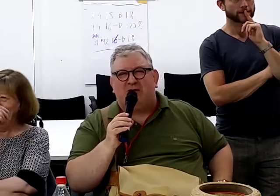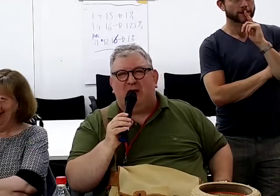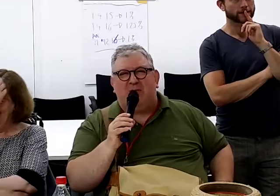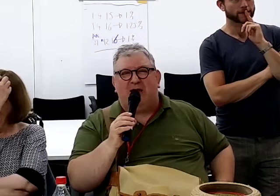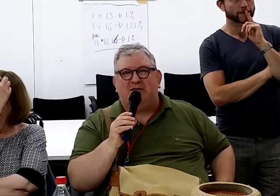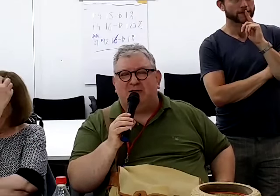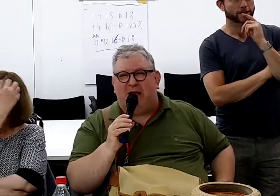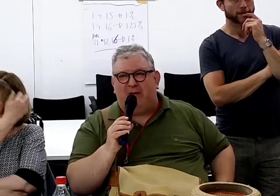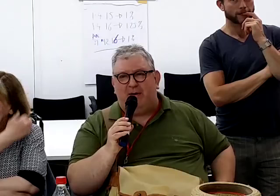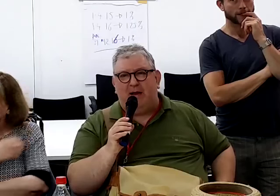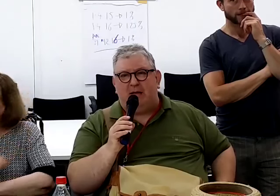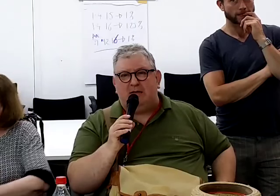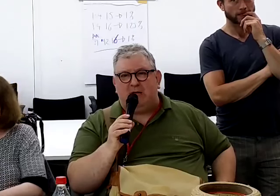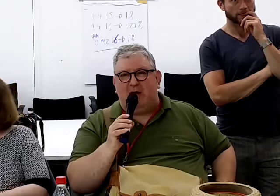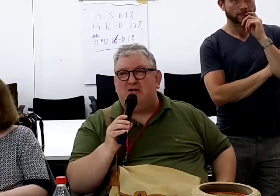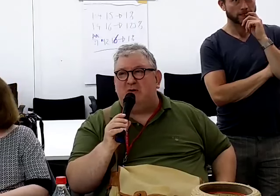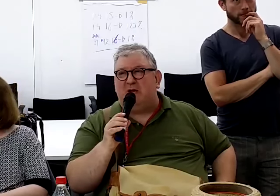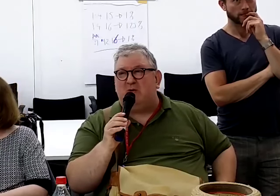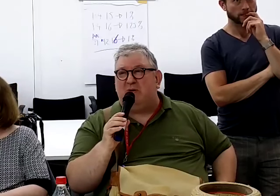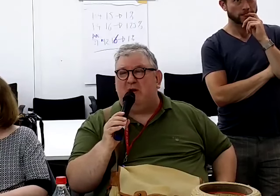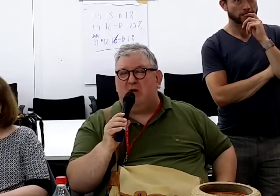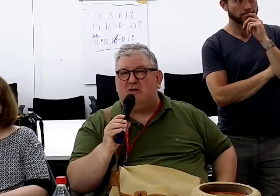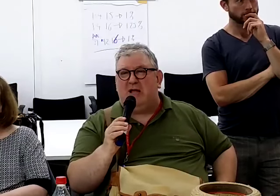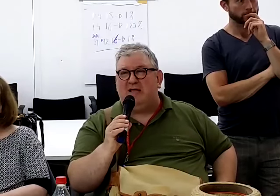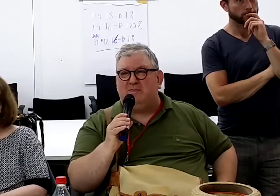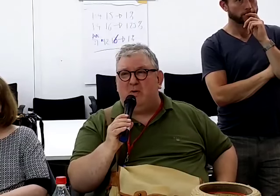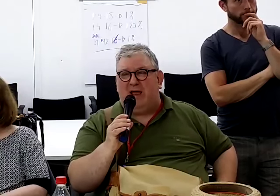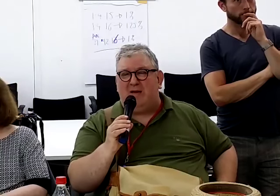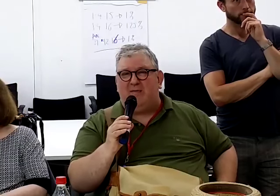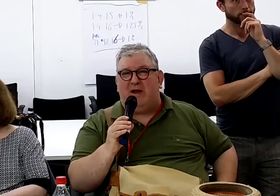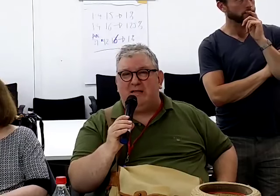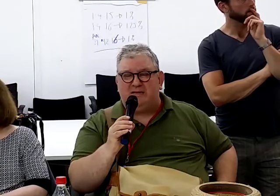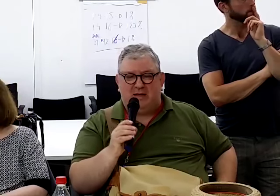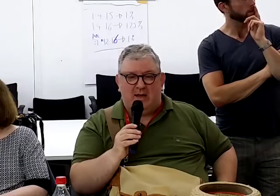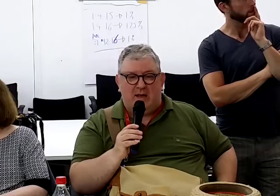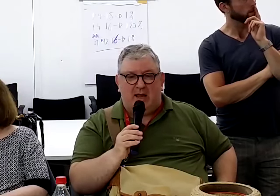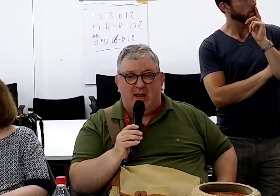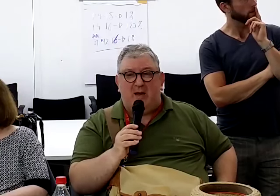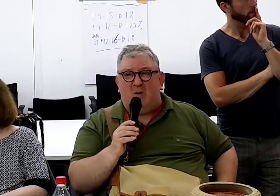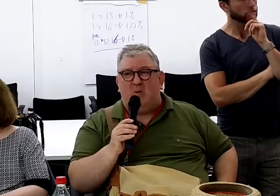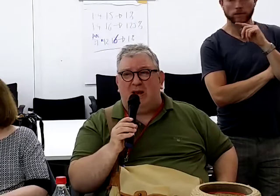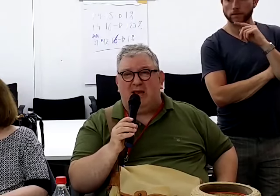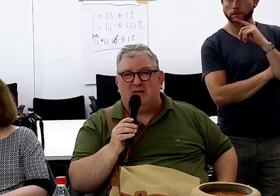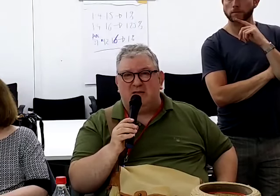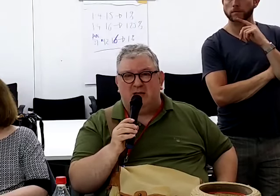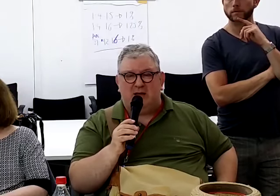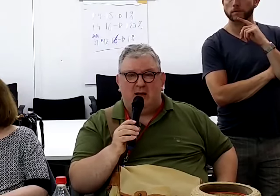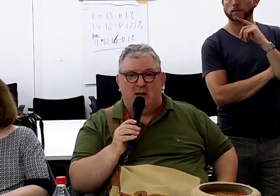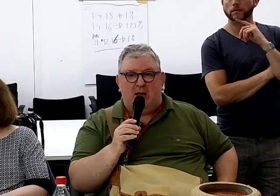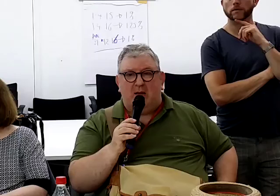So it's Owen Smith who's going up against now. So Andrew Eagle, as we've heard, has pulled out of the race.